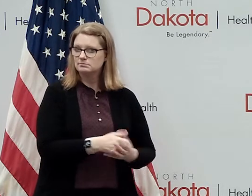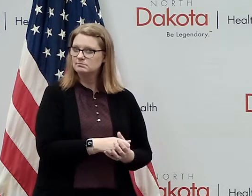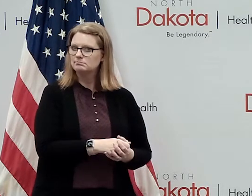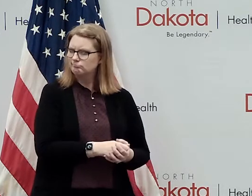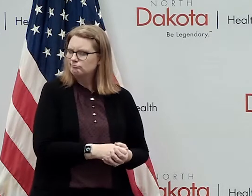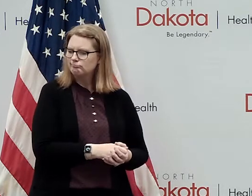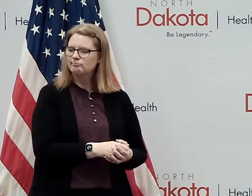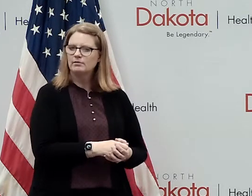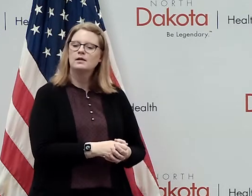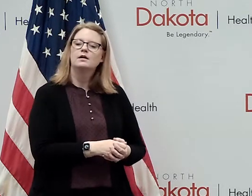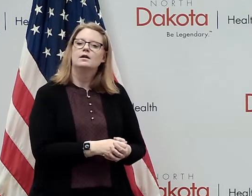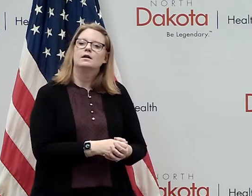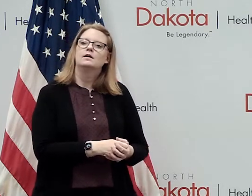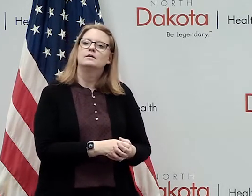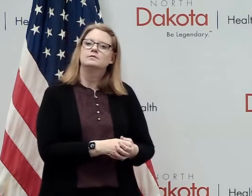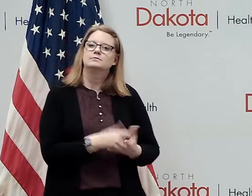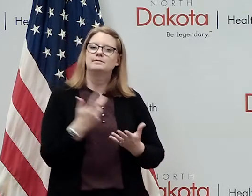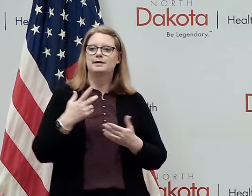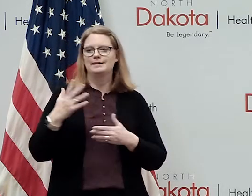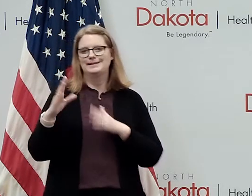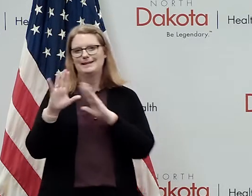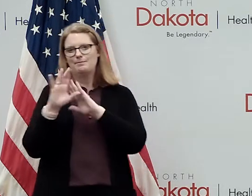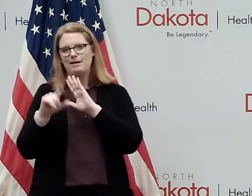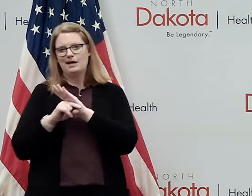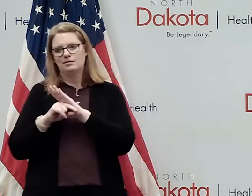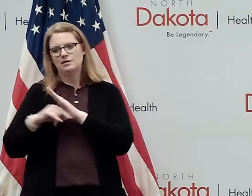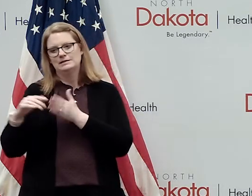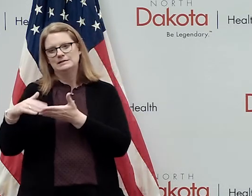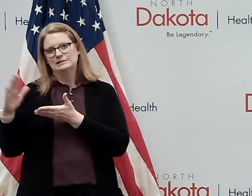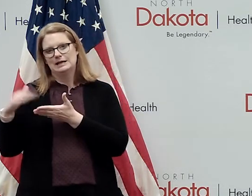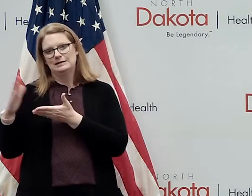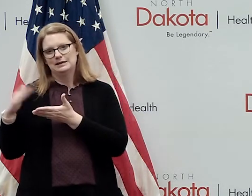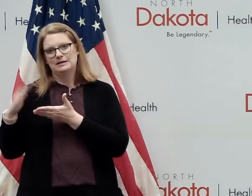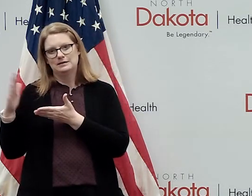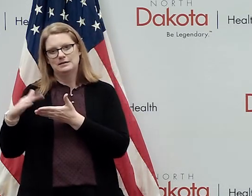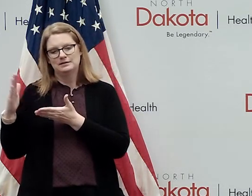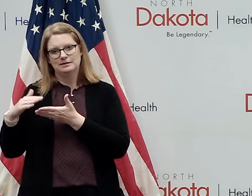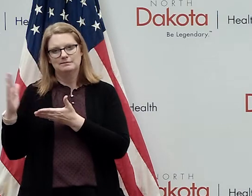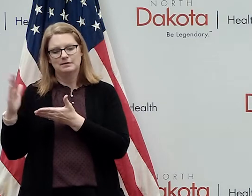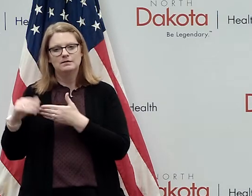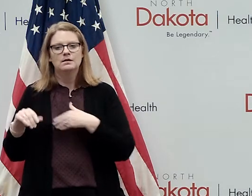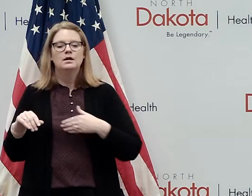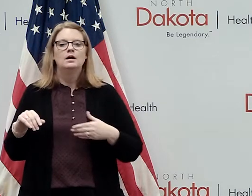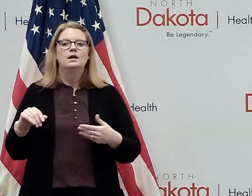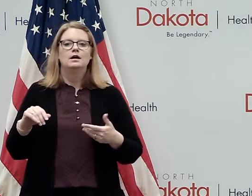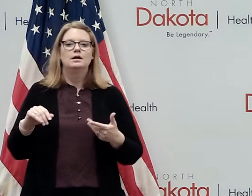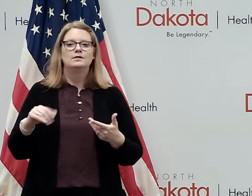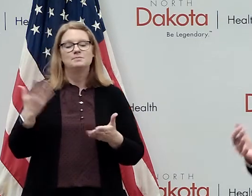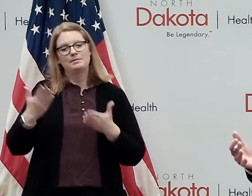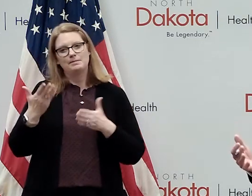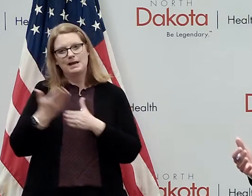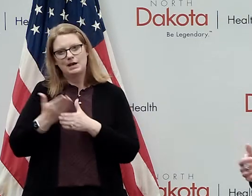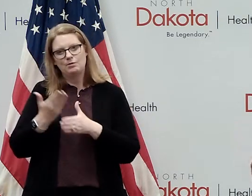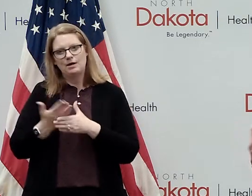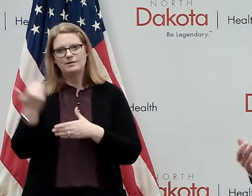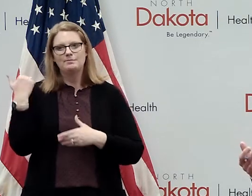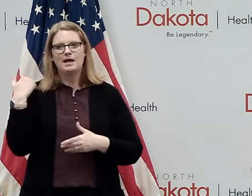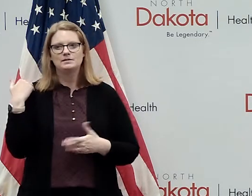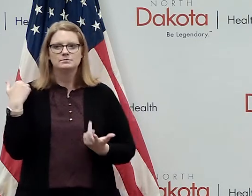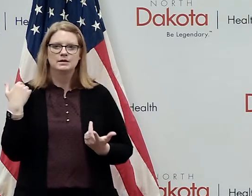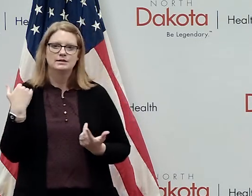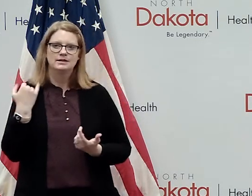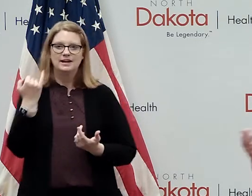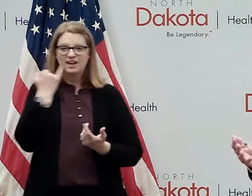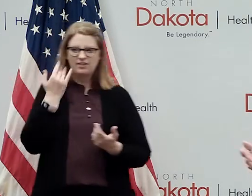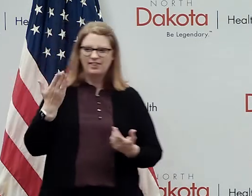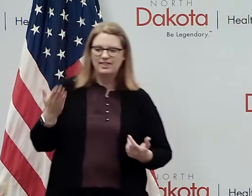and sometimes maybe a dog barking in the back of a conference call might have been annoying in the past, but if you're there and